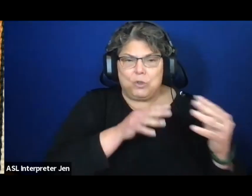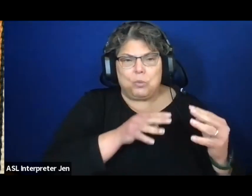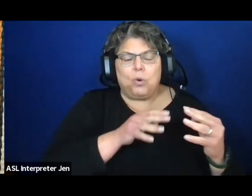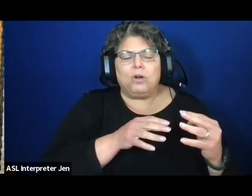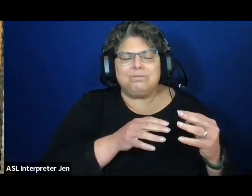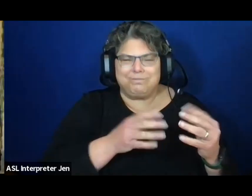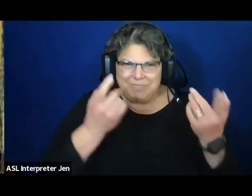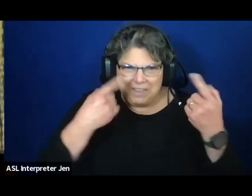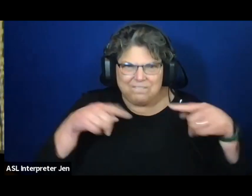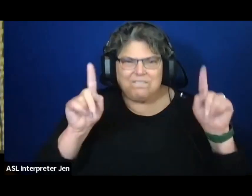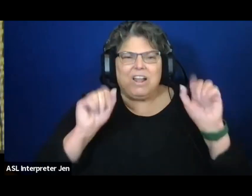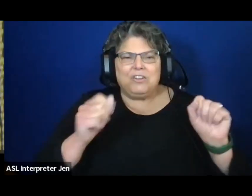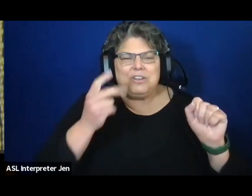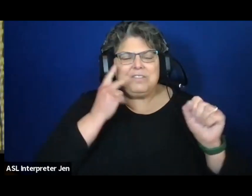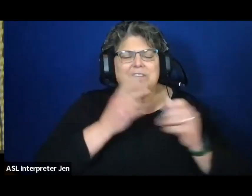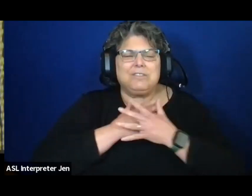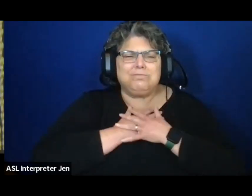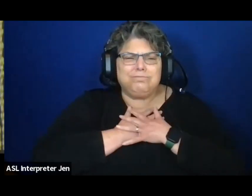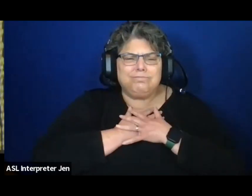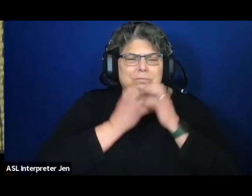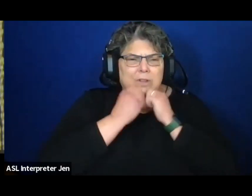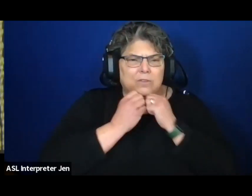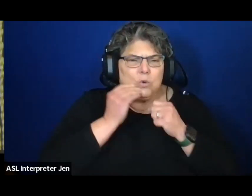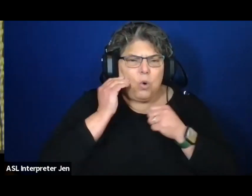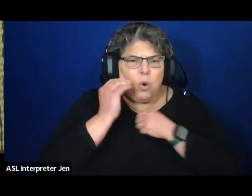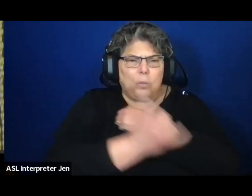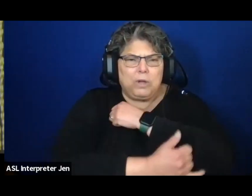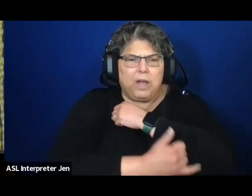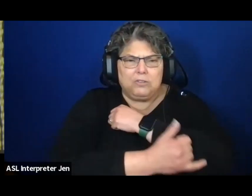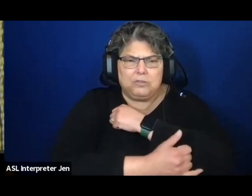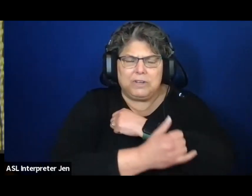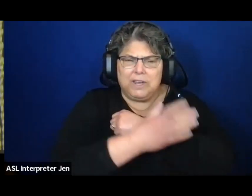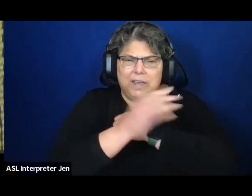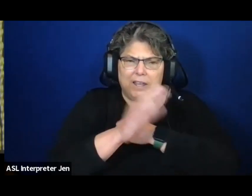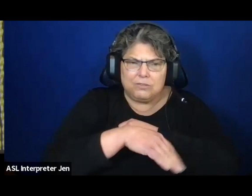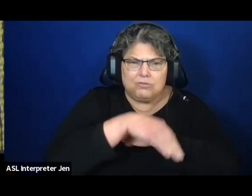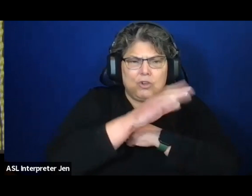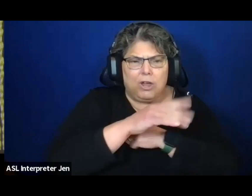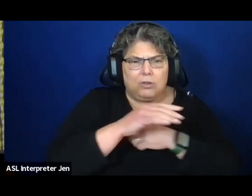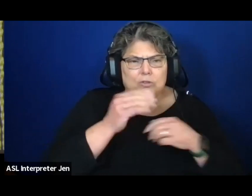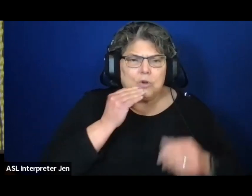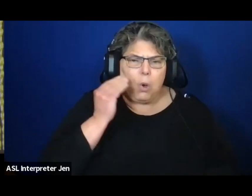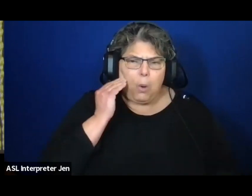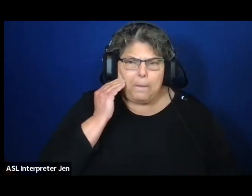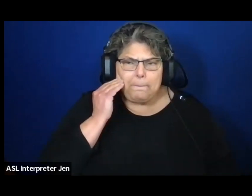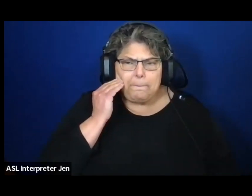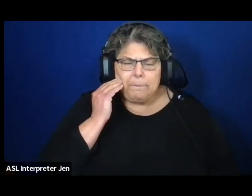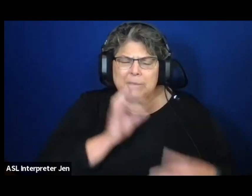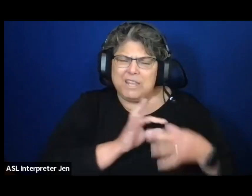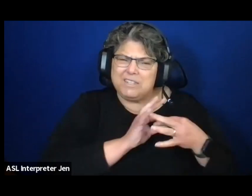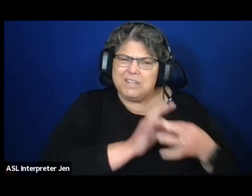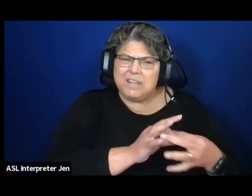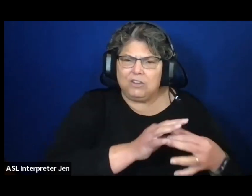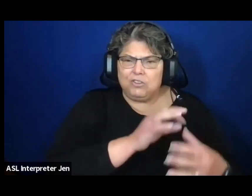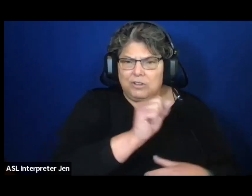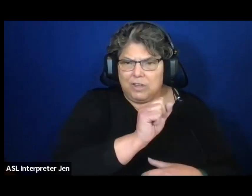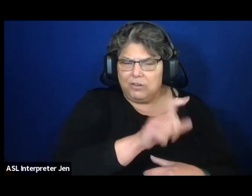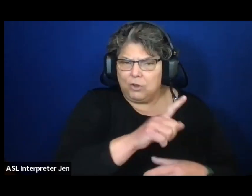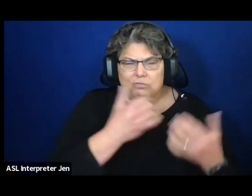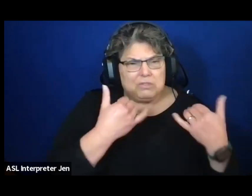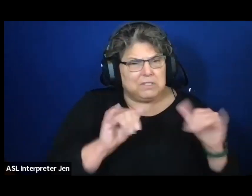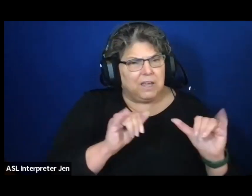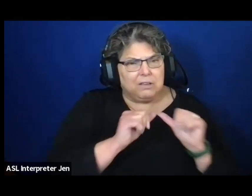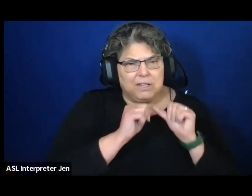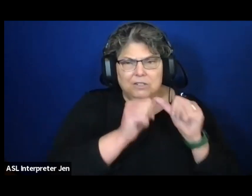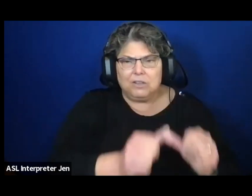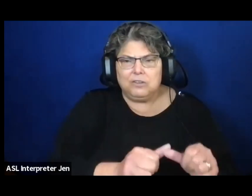finally able to see his beloved home country and his childhood home. And his connections to Sierra Leone continue. Once again,